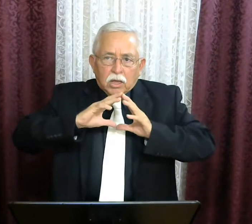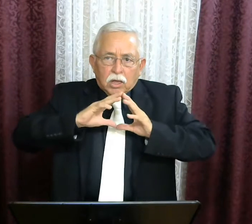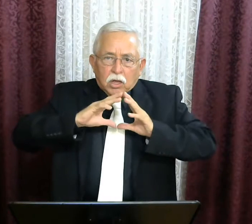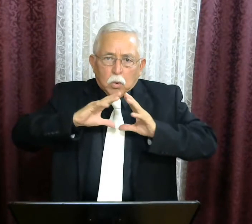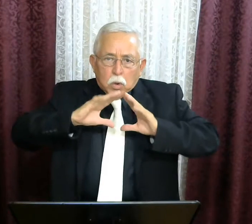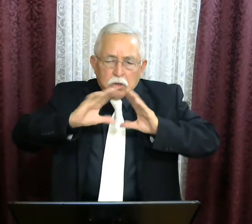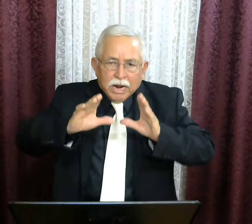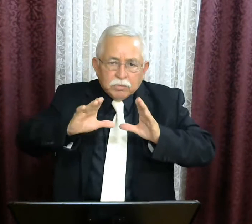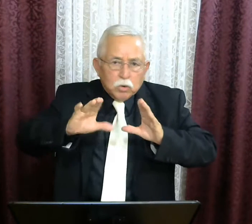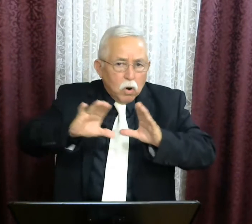when you have no